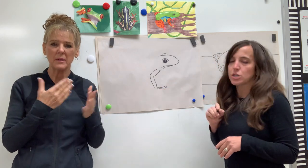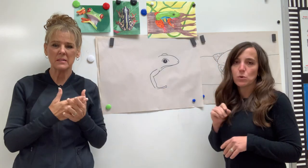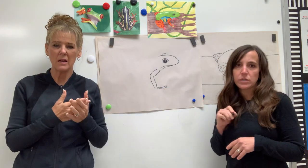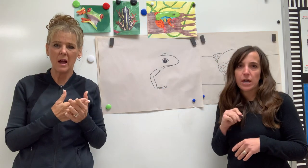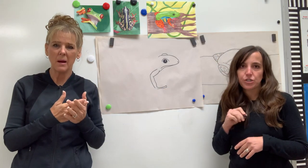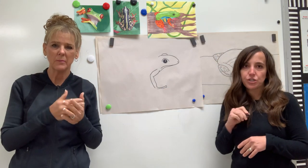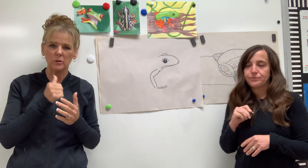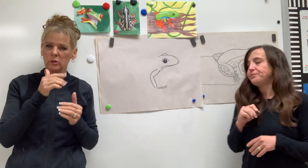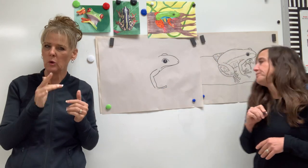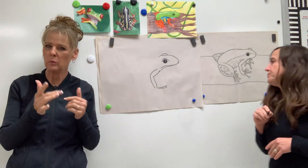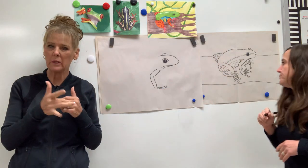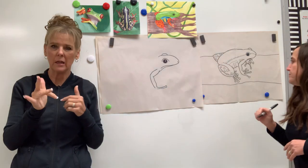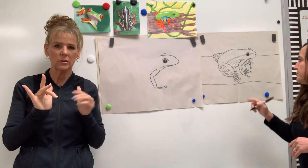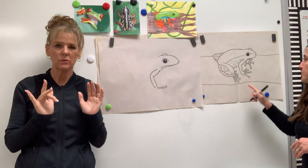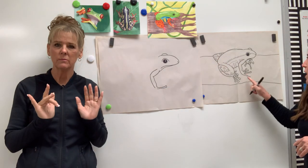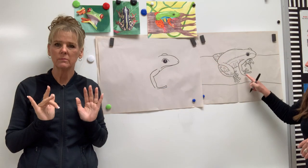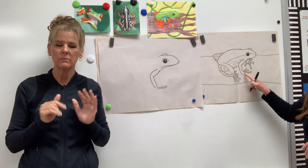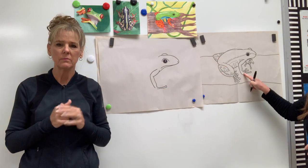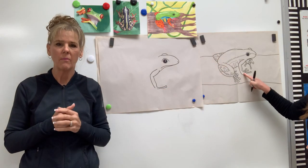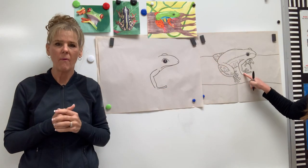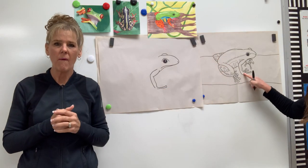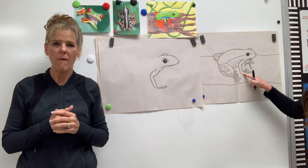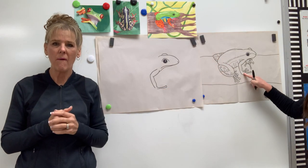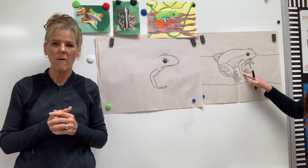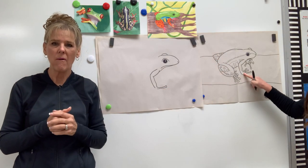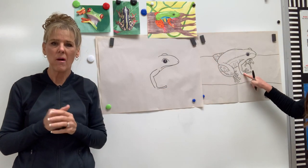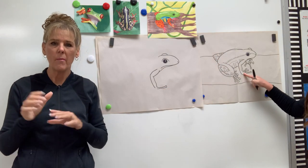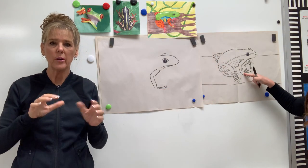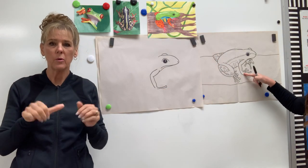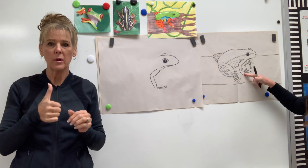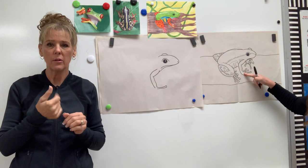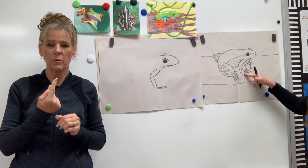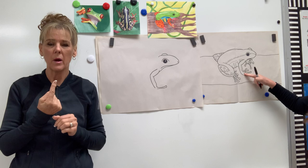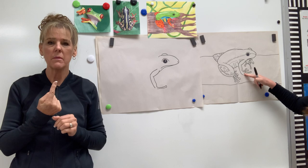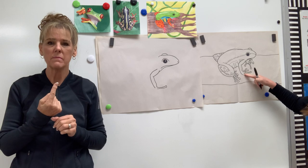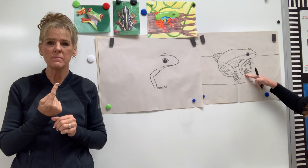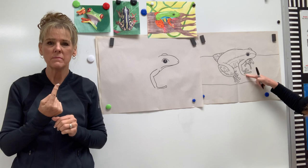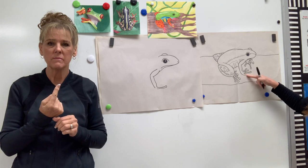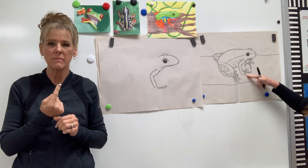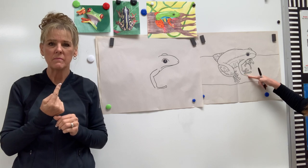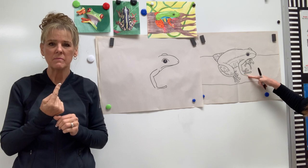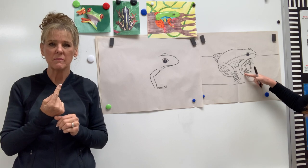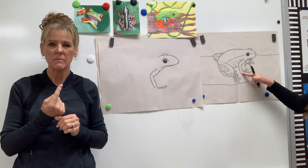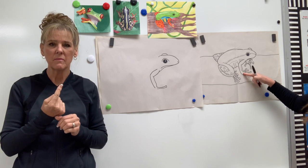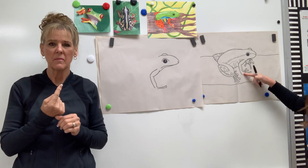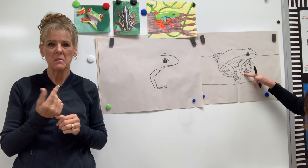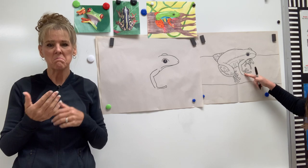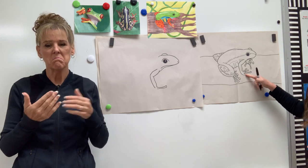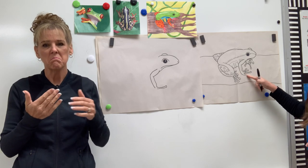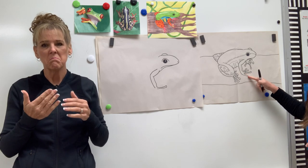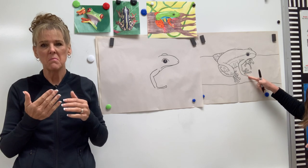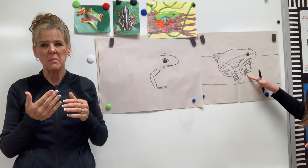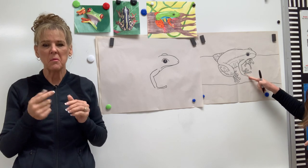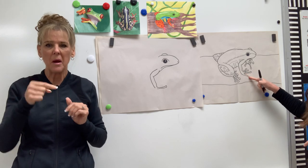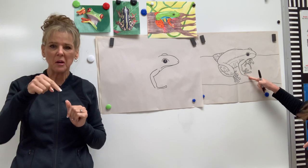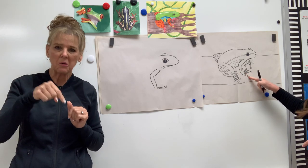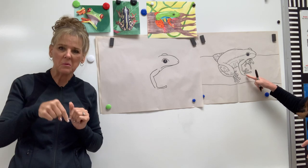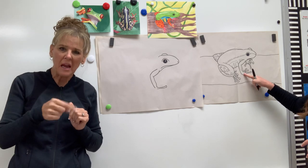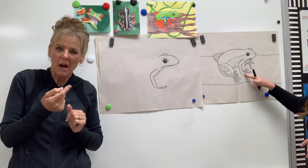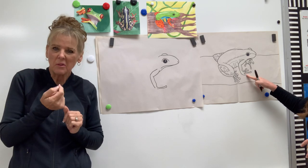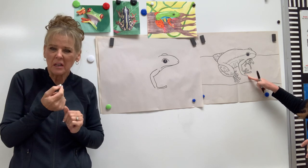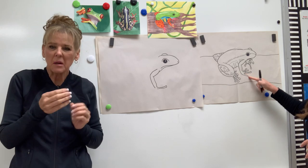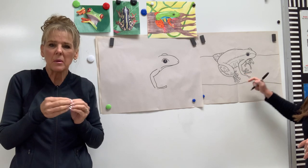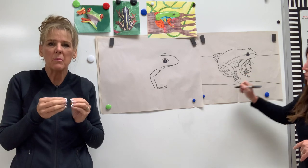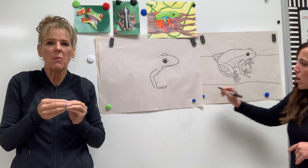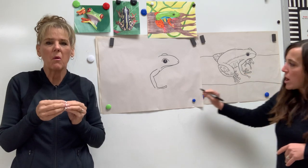stop, don't touch. I'm gonna do another one. It's gonna curve forward. Maybe it might slant down a little bit